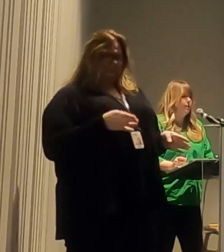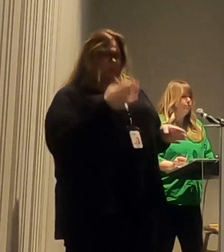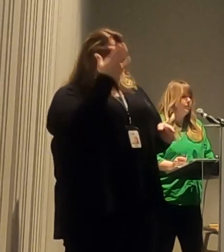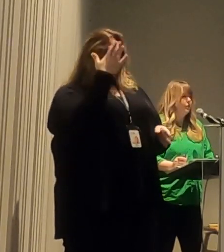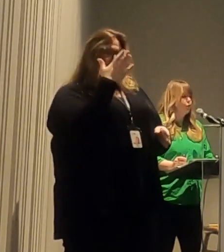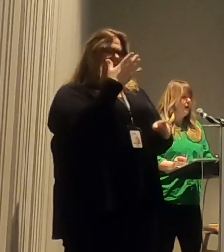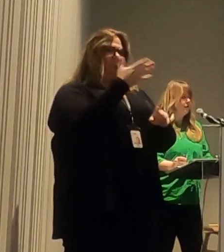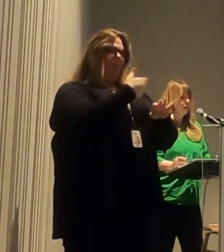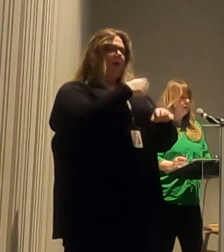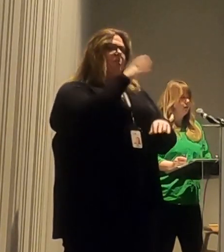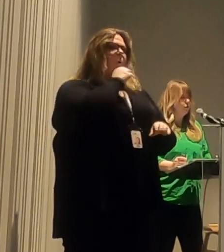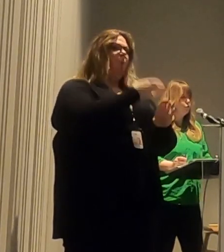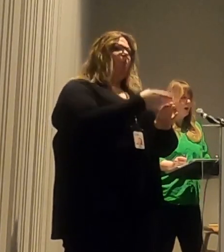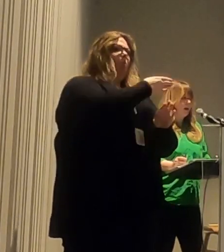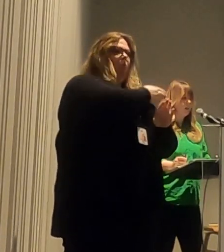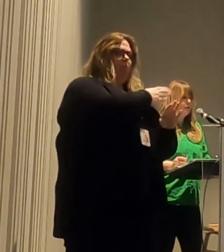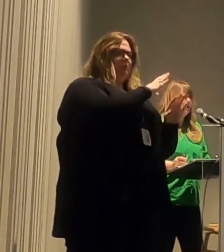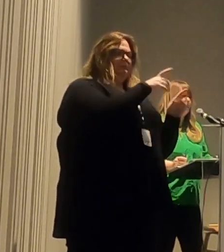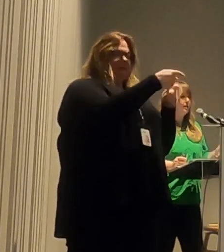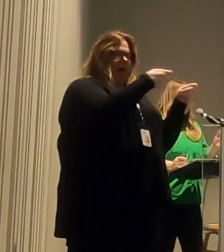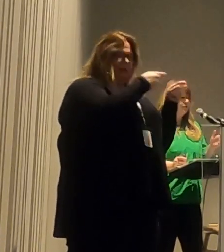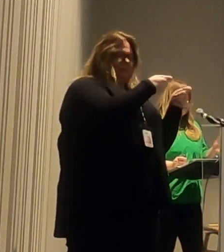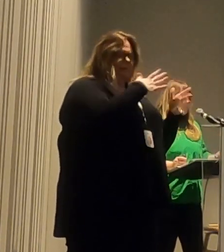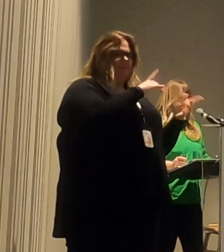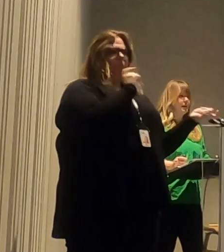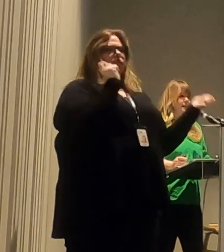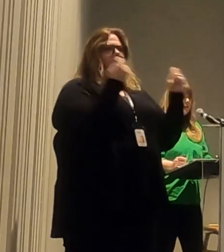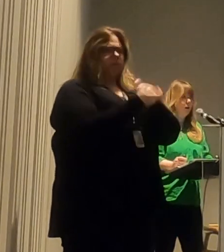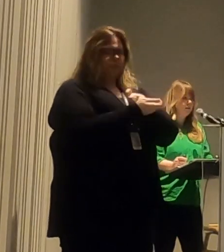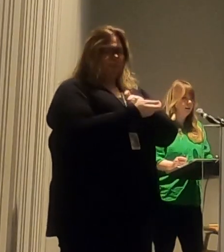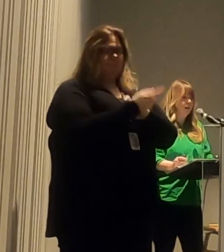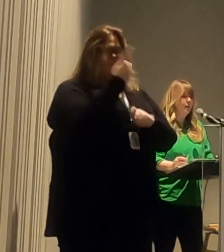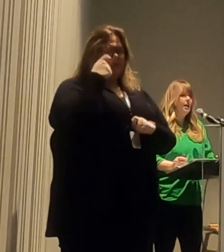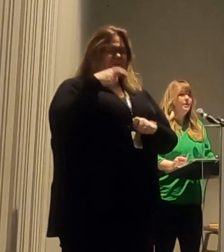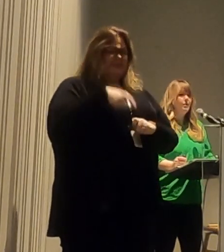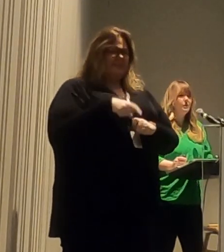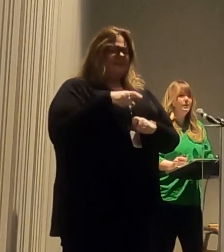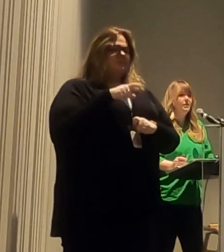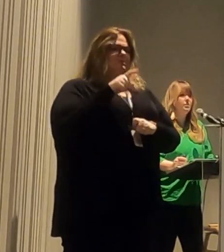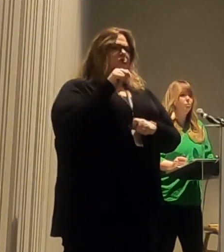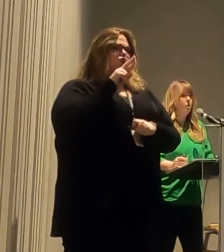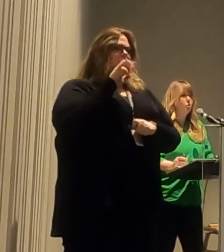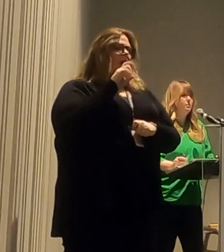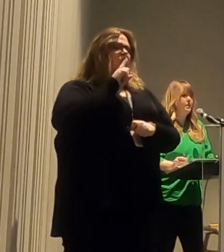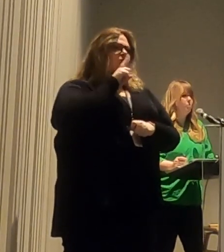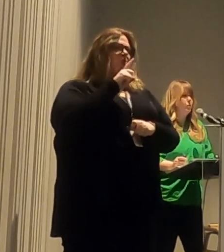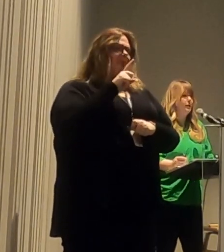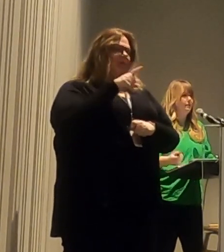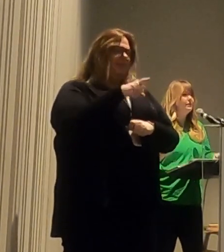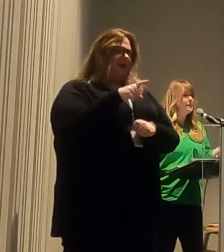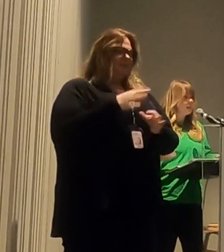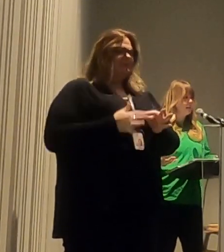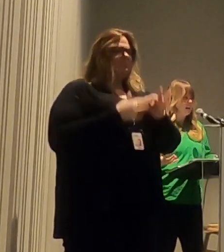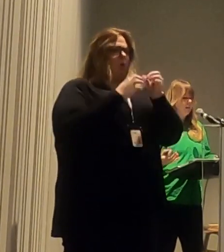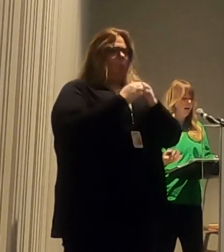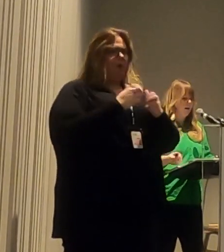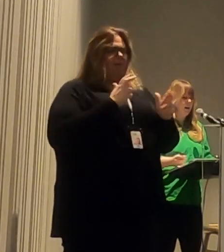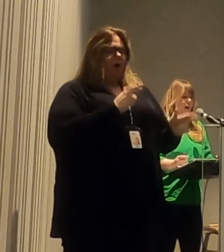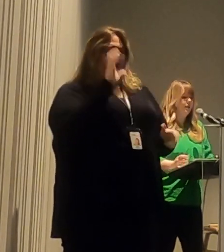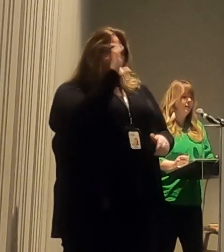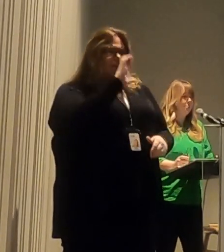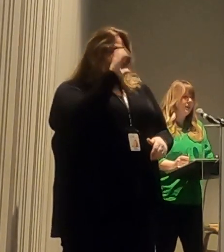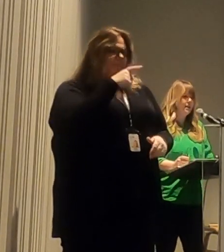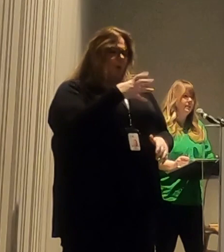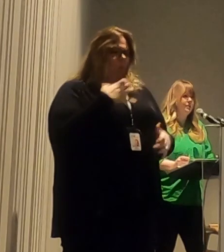this traveling tribe that specialized in hunting, they really needed robes that would facilitate